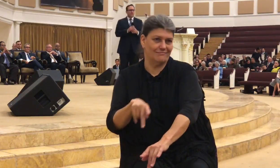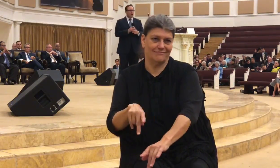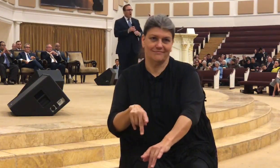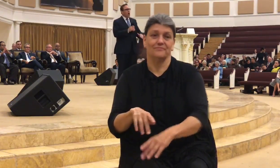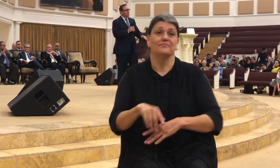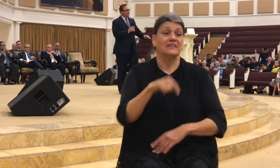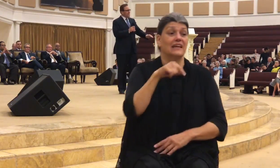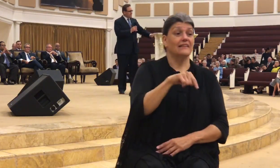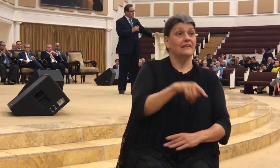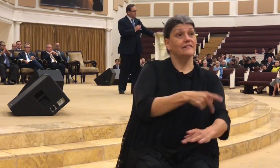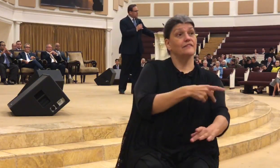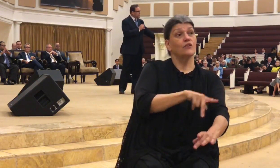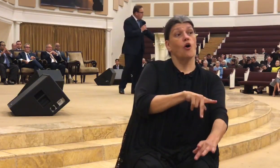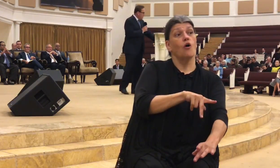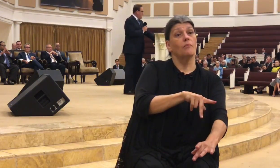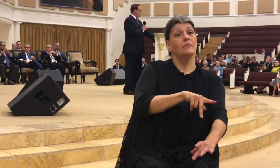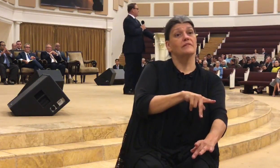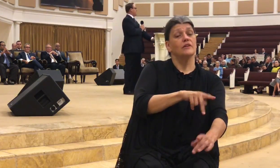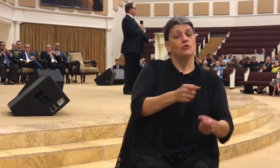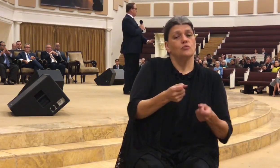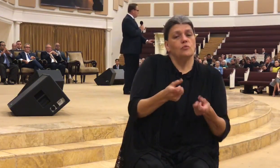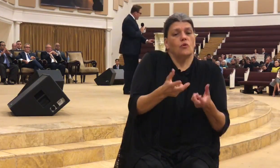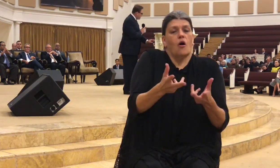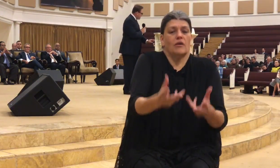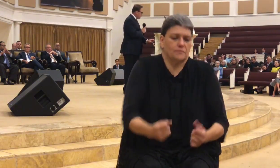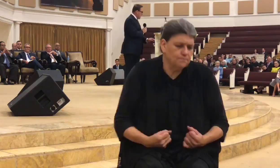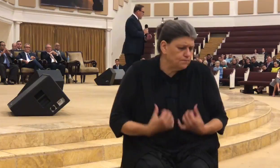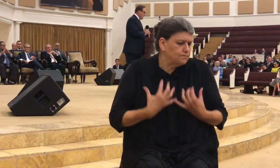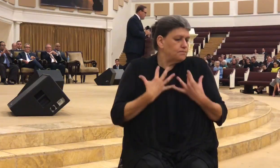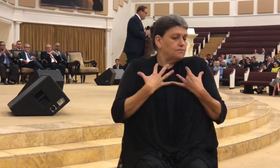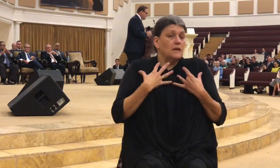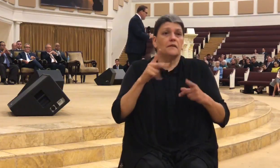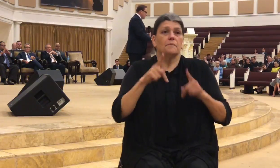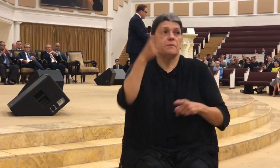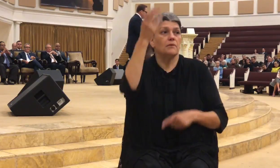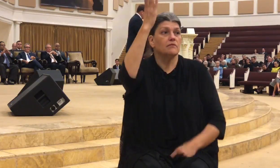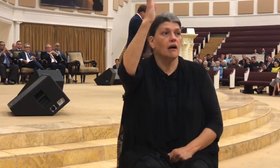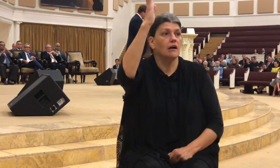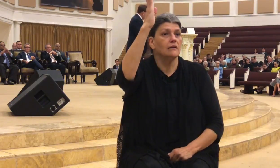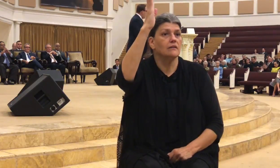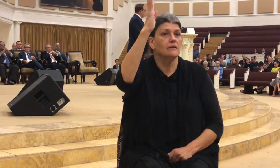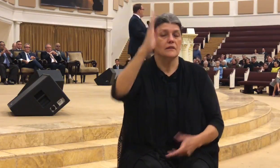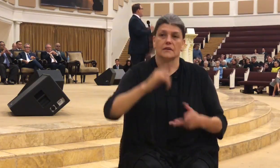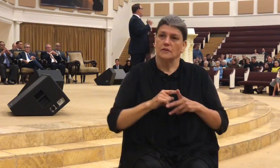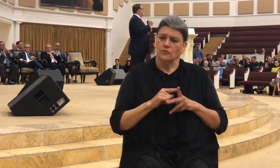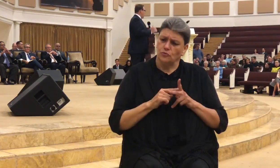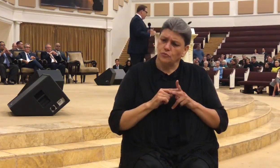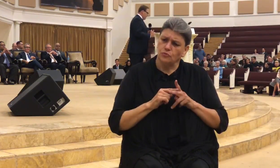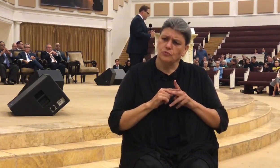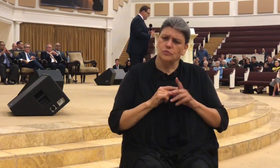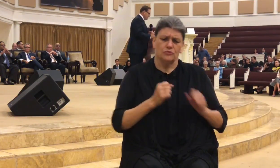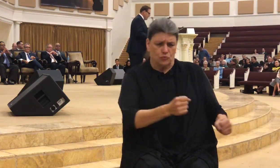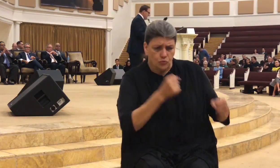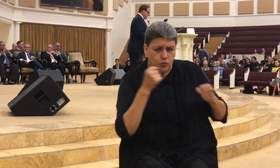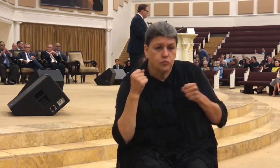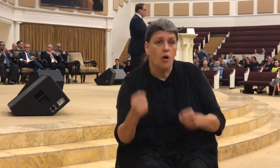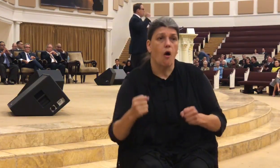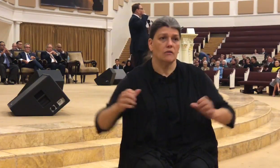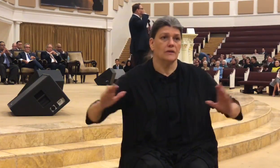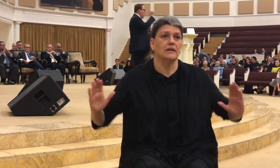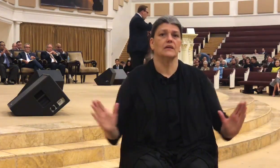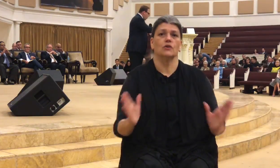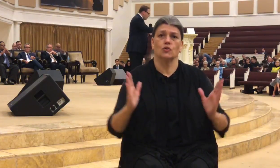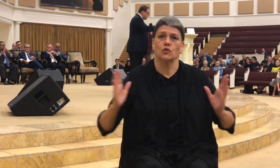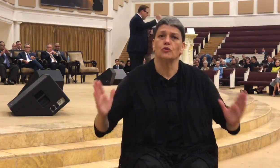This psalm is to stir up the people of God to strongly encourage,